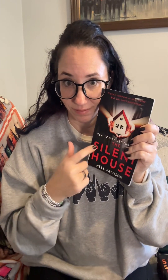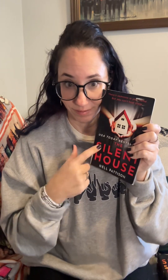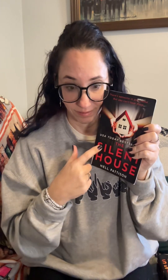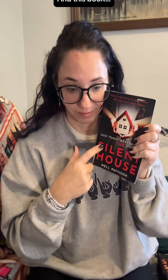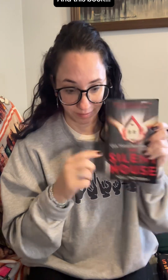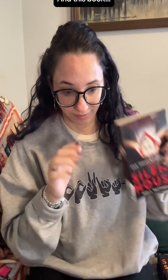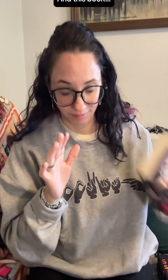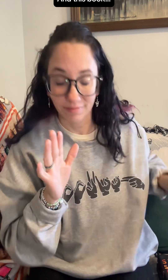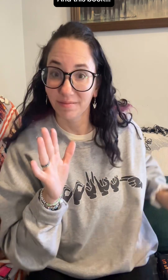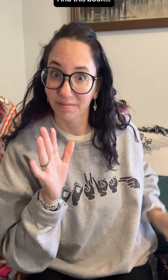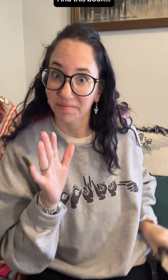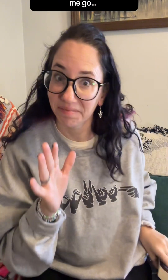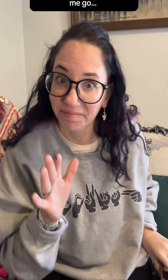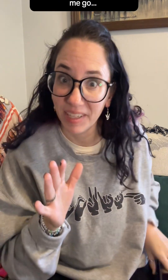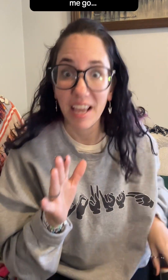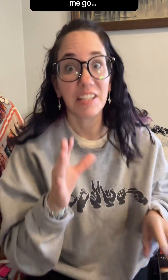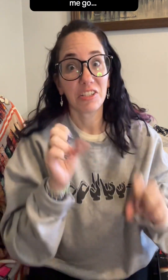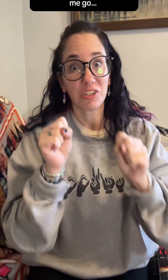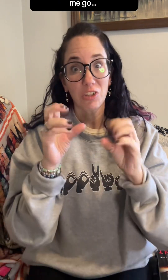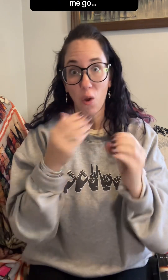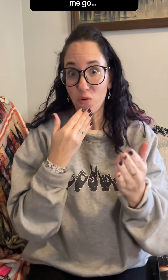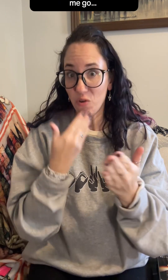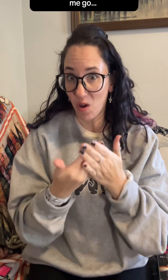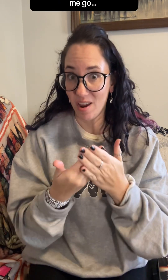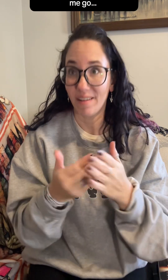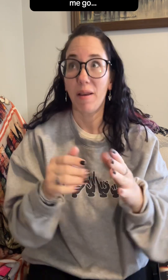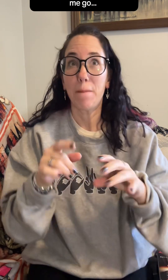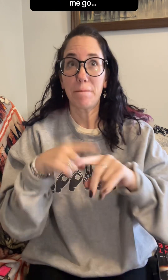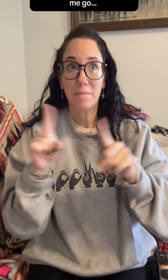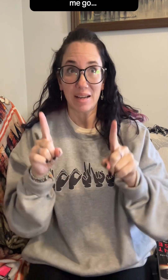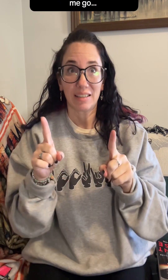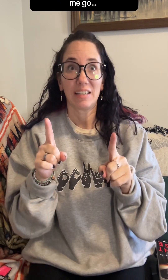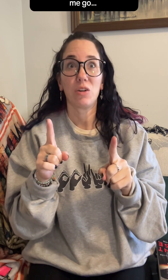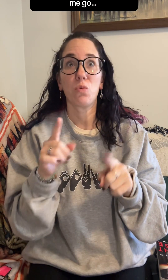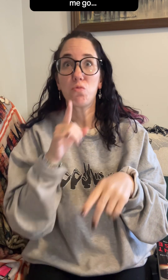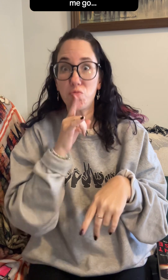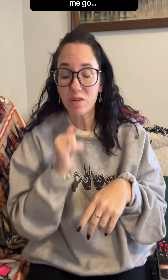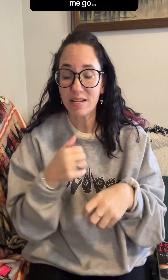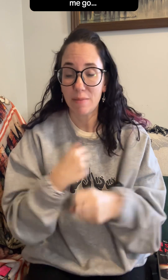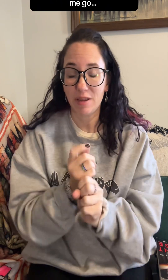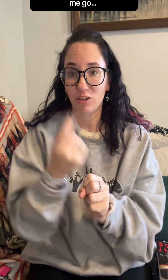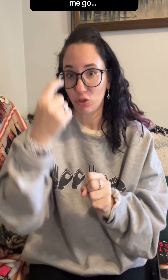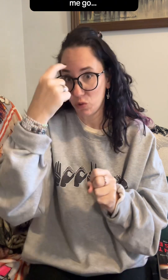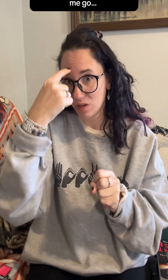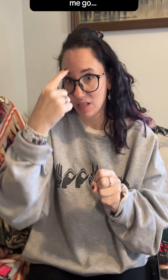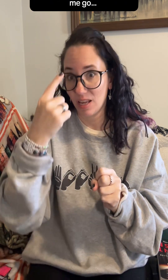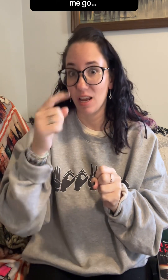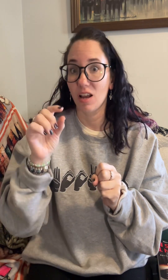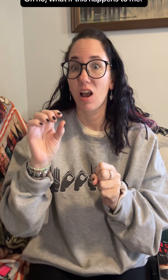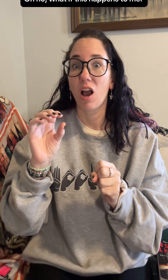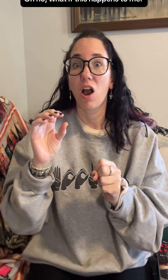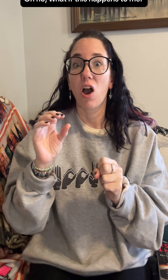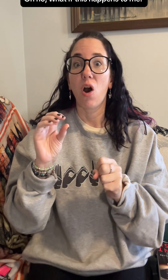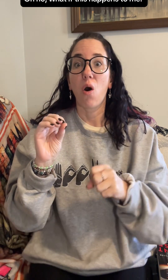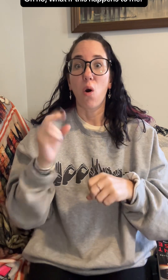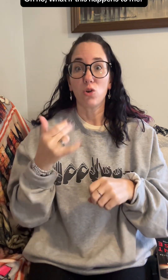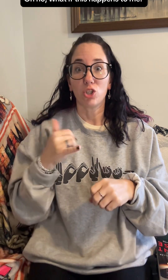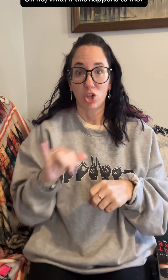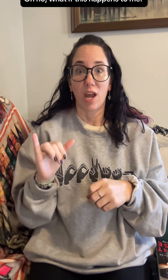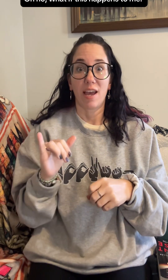And this book, it is so good, but it really made me go, oh no, what if this happens